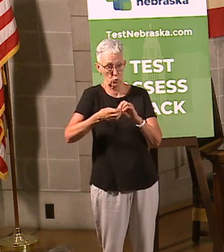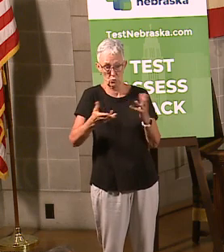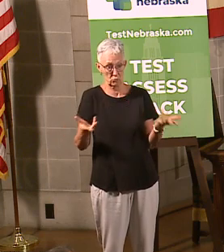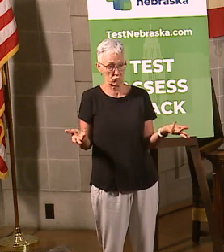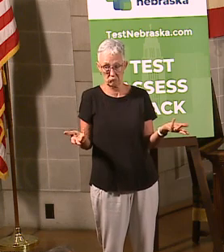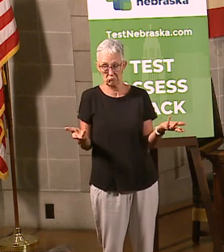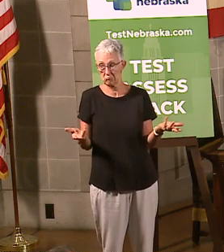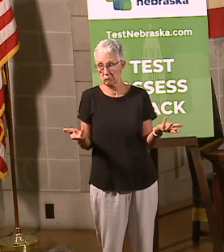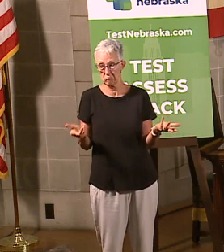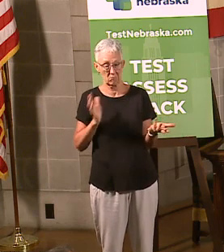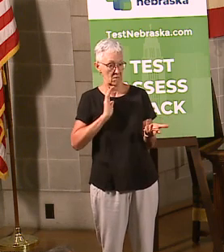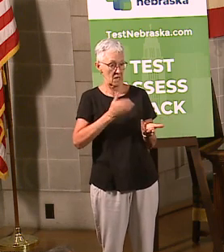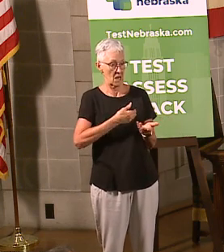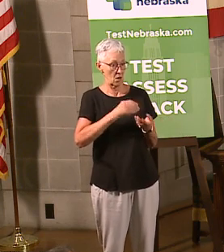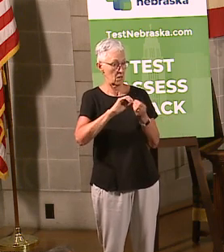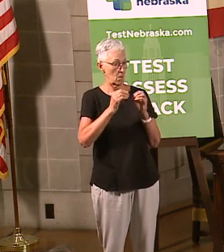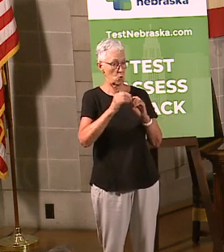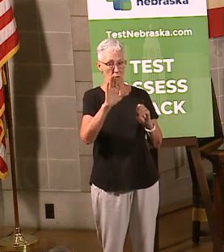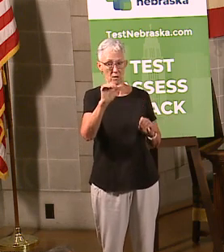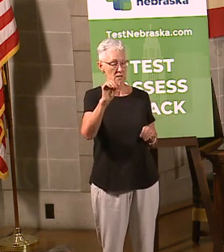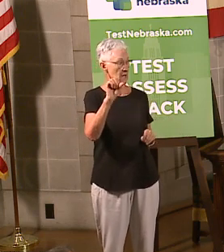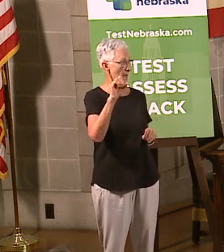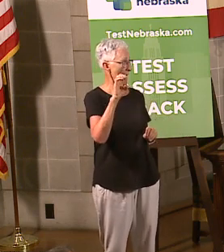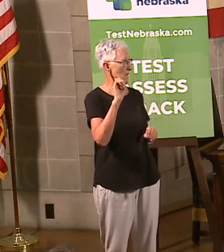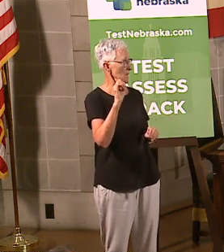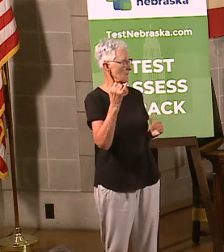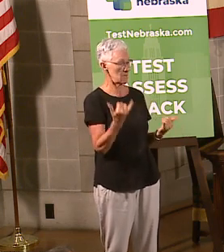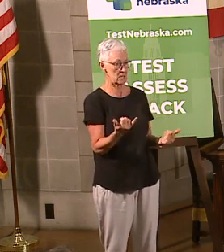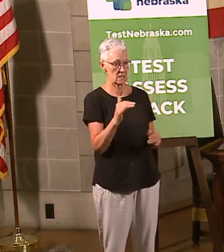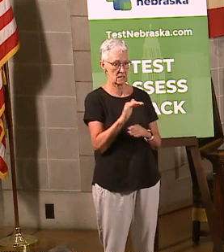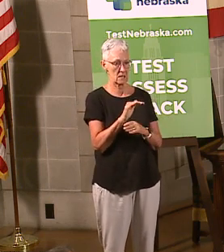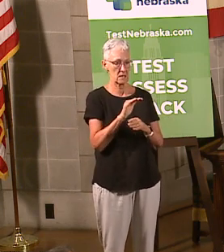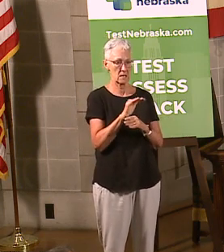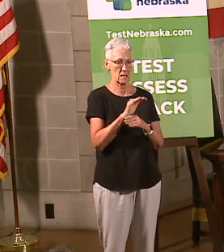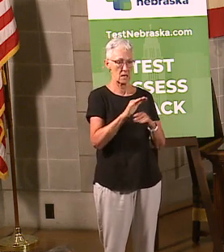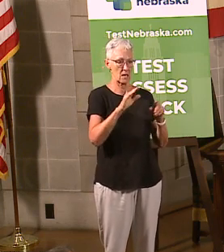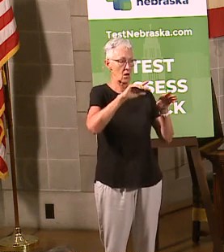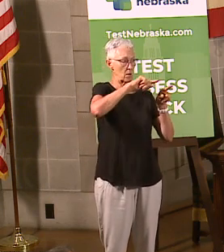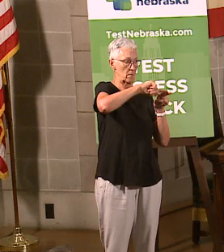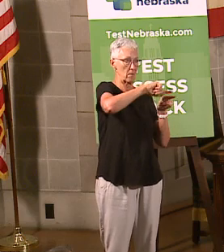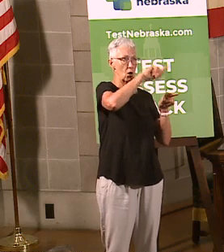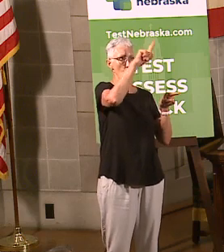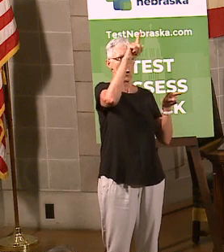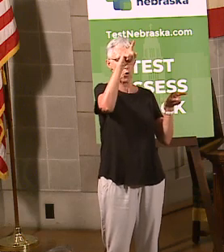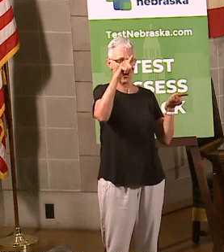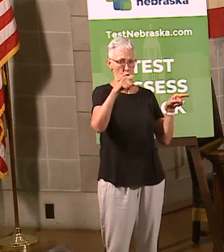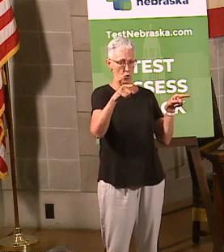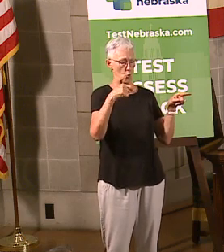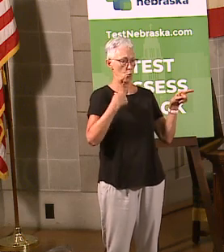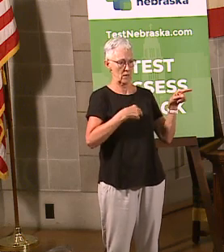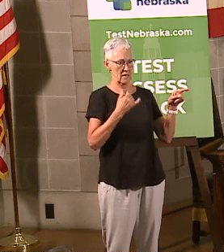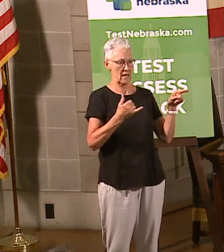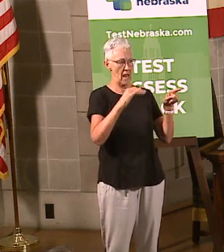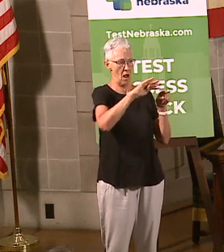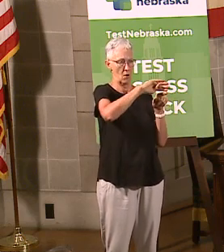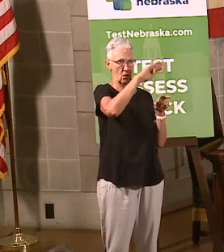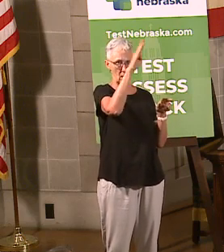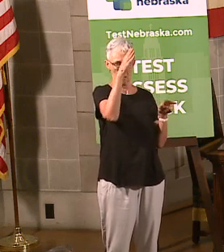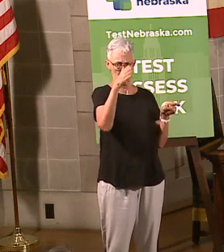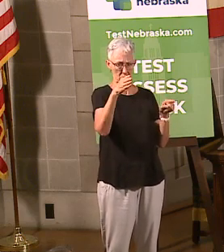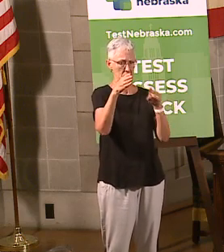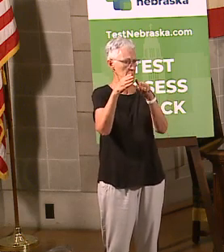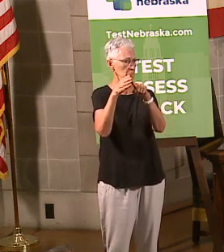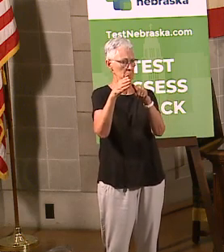you go look, for example, at our case data, you'll see it. It's a nice bell curve, and we're on the downhill slide. If you go look at the hospital tab, you'll see the same thing with regard